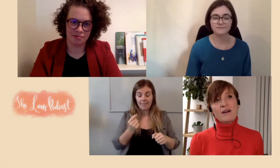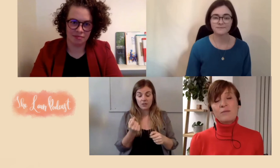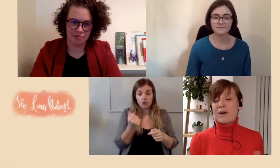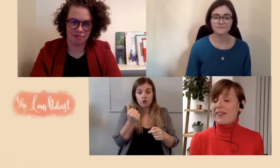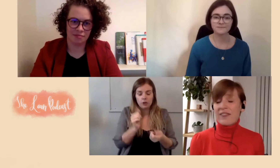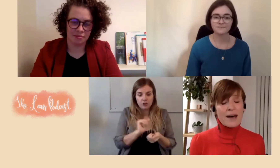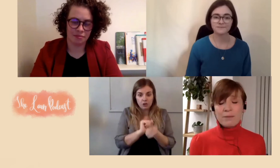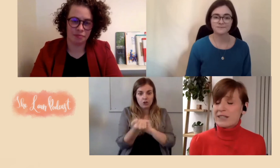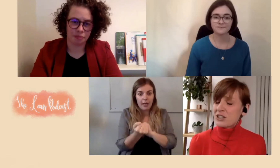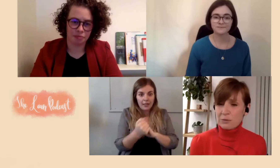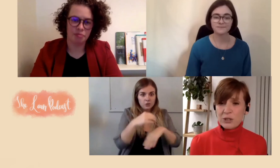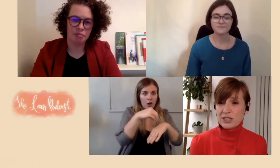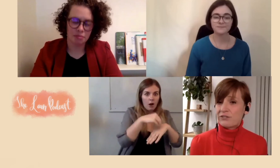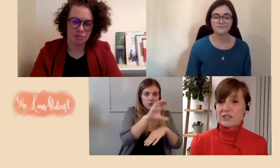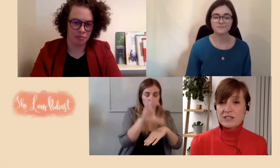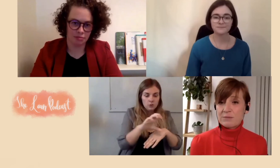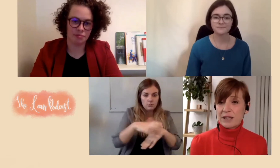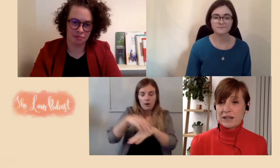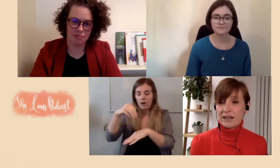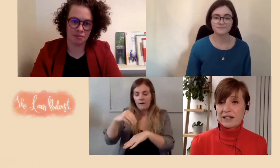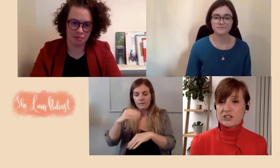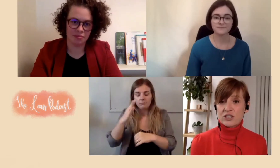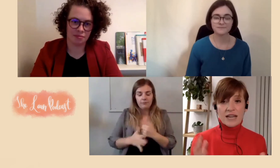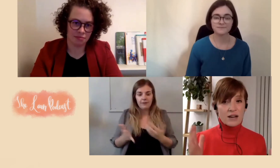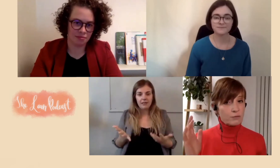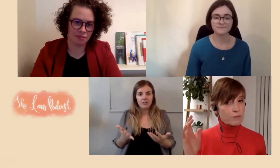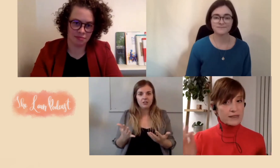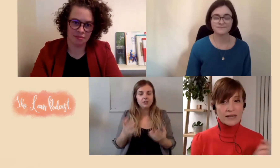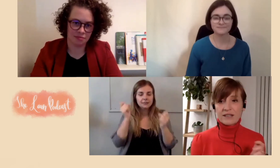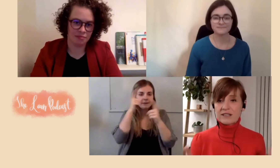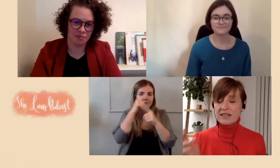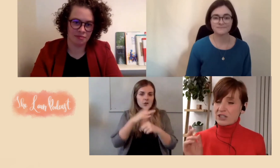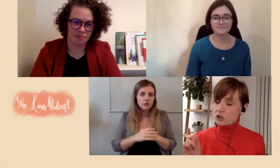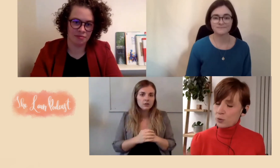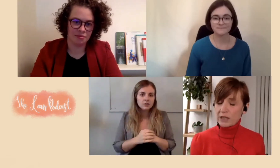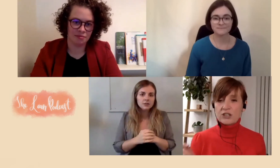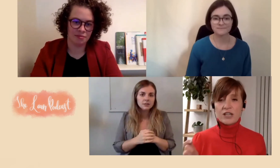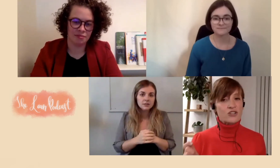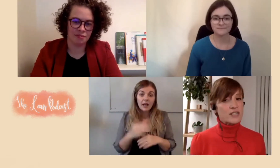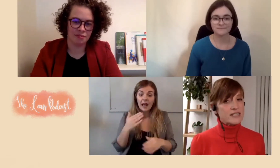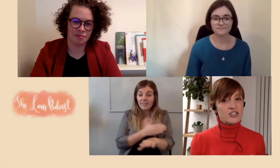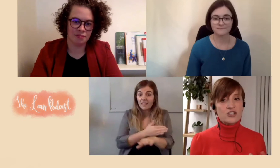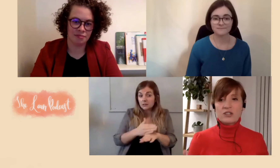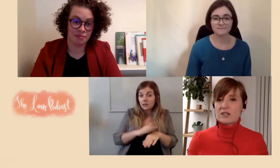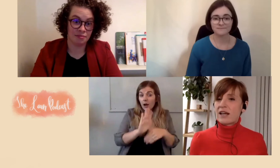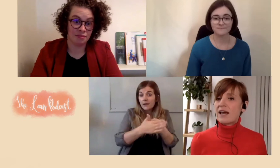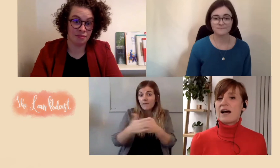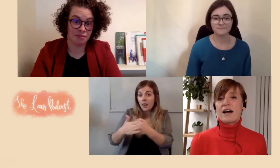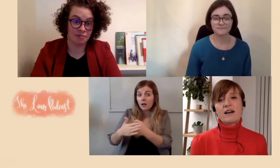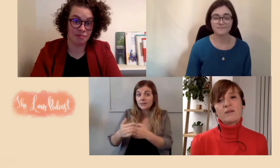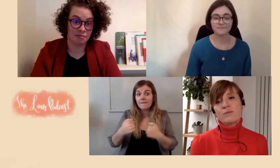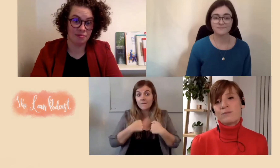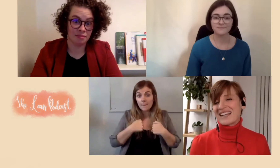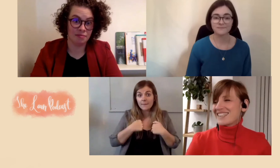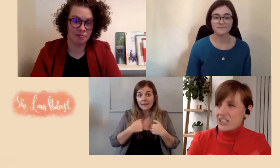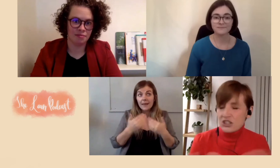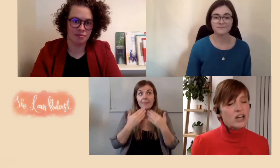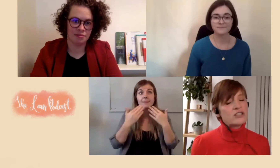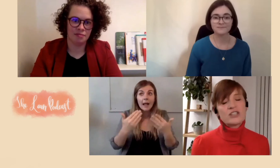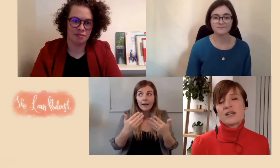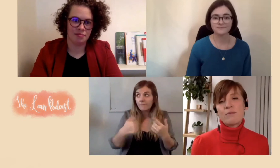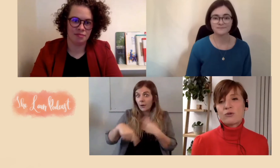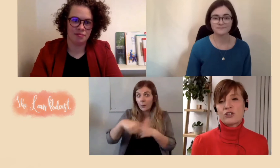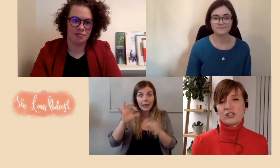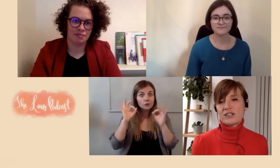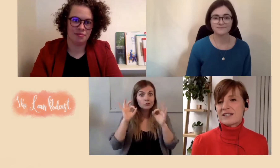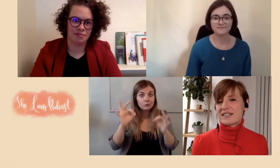me was at the beginning of lockdown. Thankfully, we had fabulous weather. Who'd have thought it? Yeah. But that made